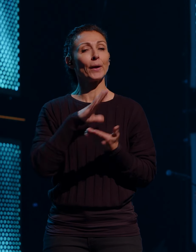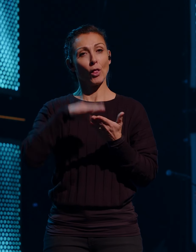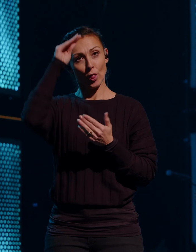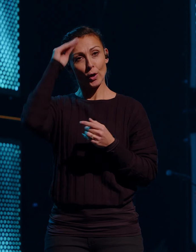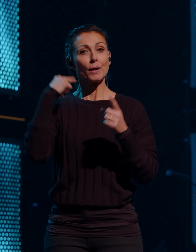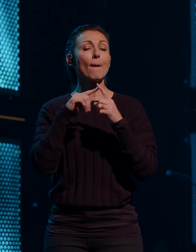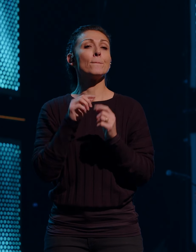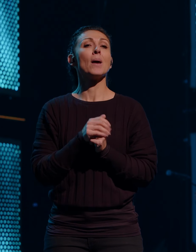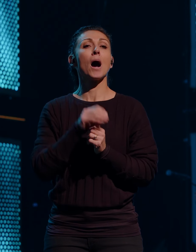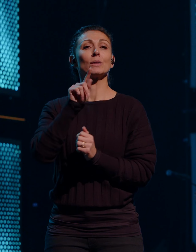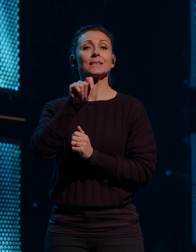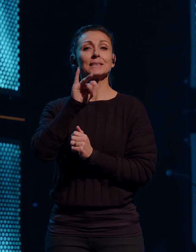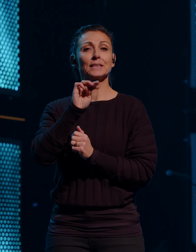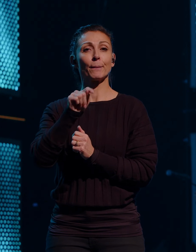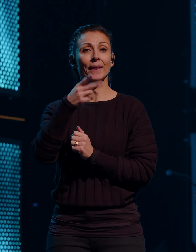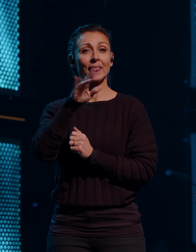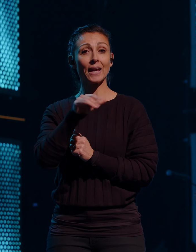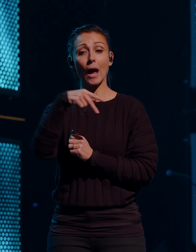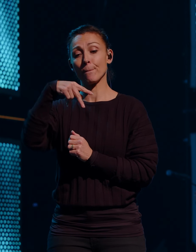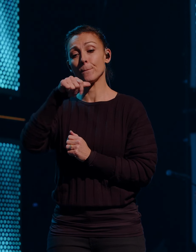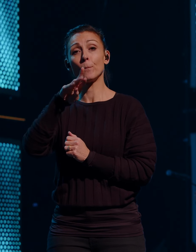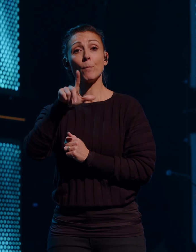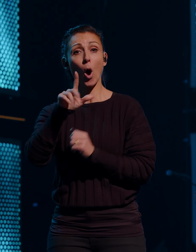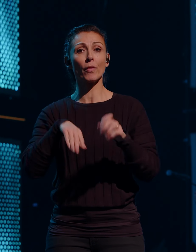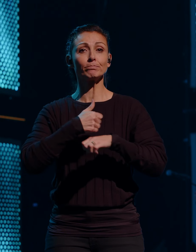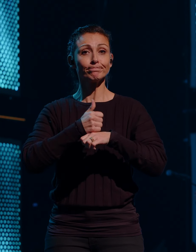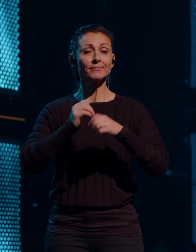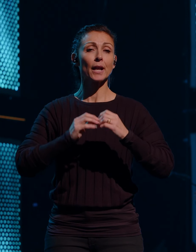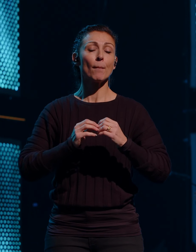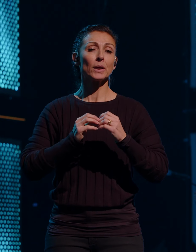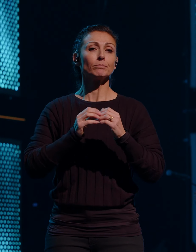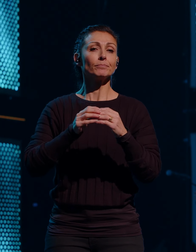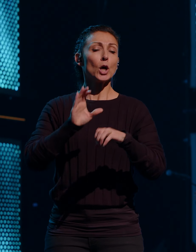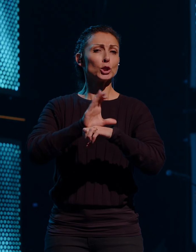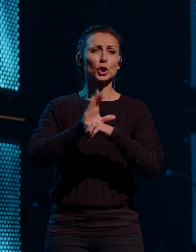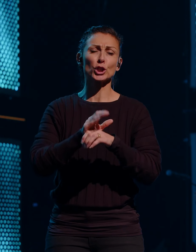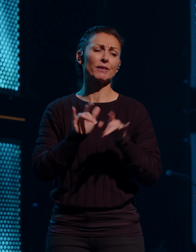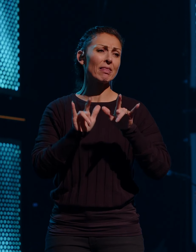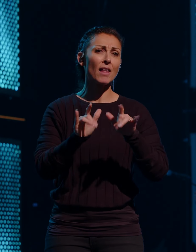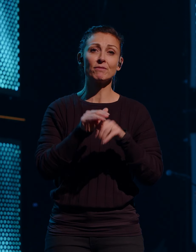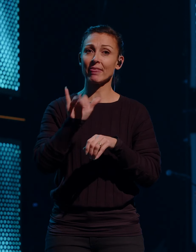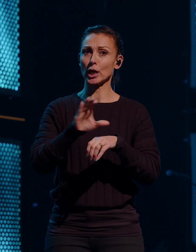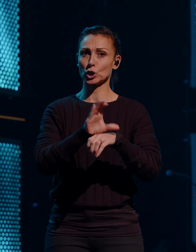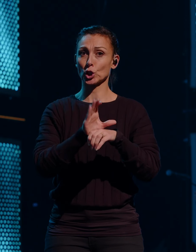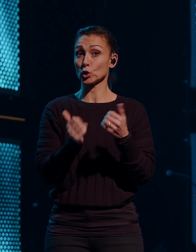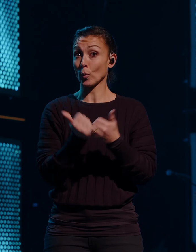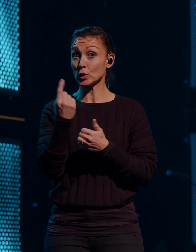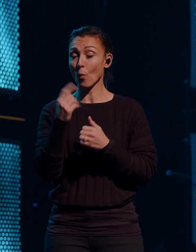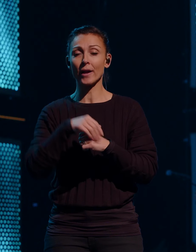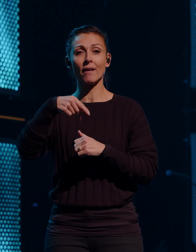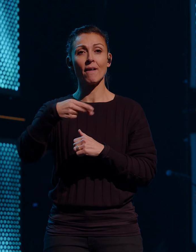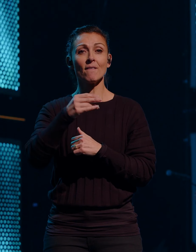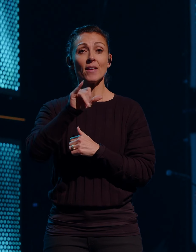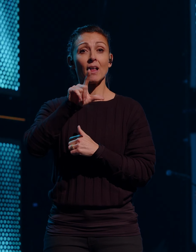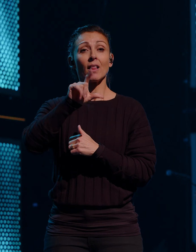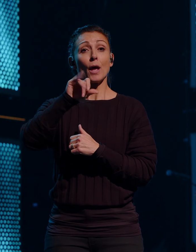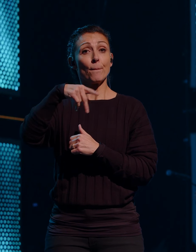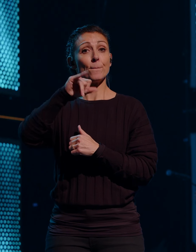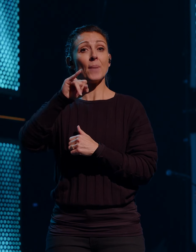the church that they loved, the church that they served. We looked at Philippians 1, 1 through 2, specifically verse 1. Today, we're going to look specifically at verse